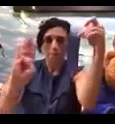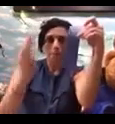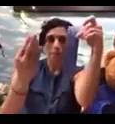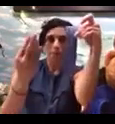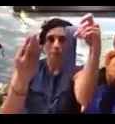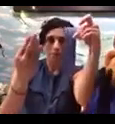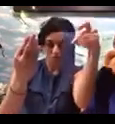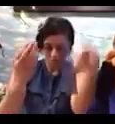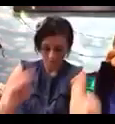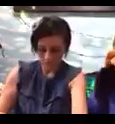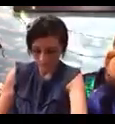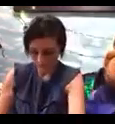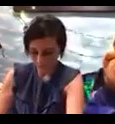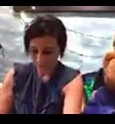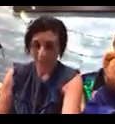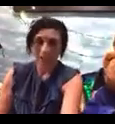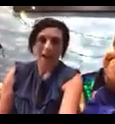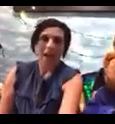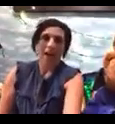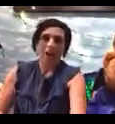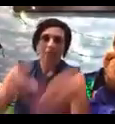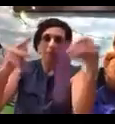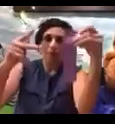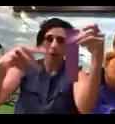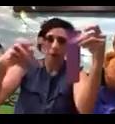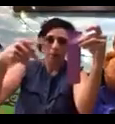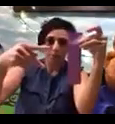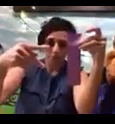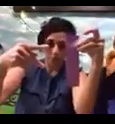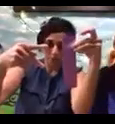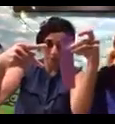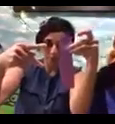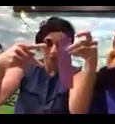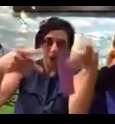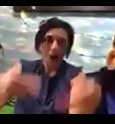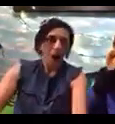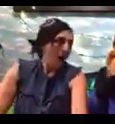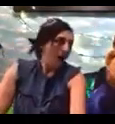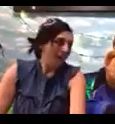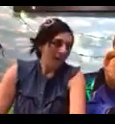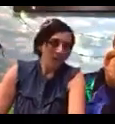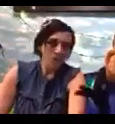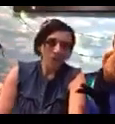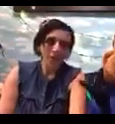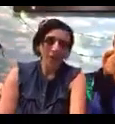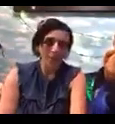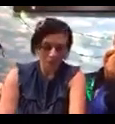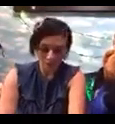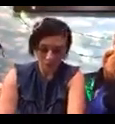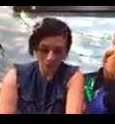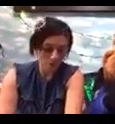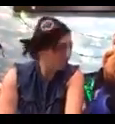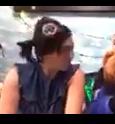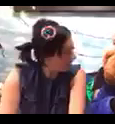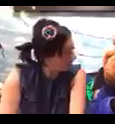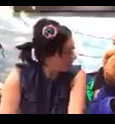Blue. Blue. And purple. Purple. Guess what we can make with all those colors?